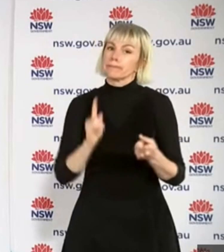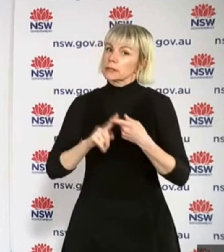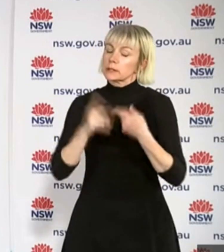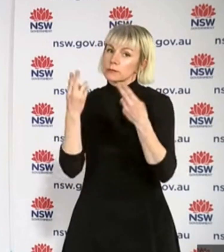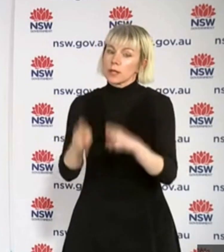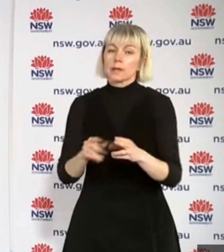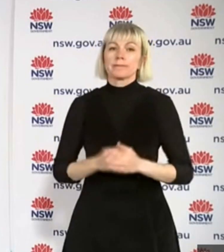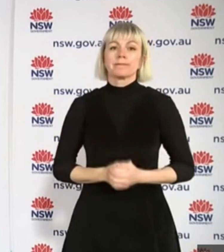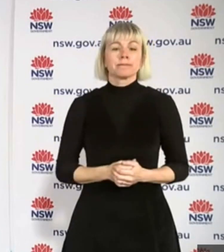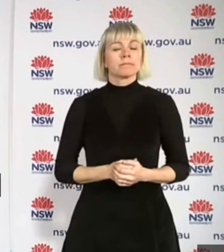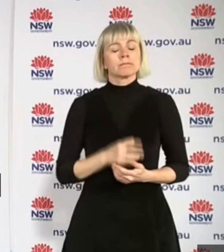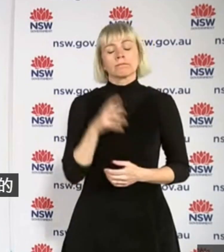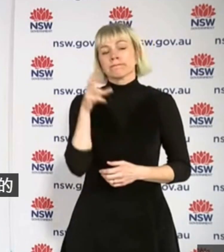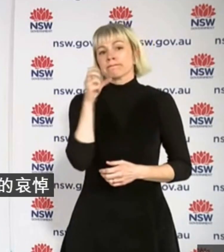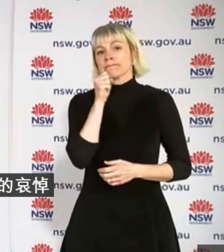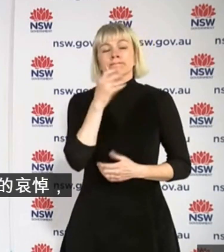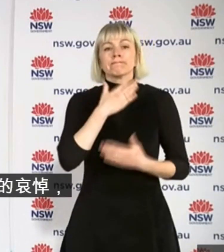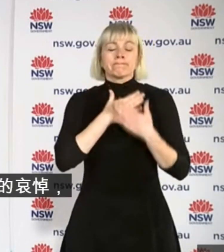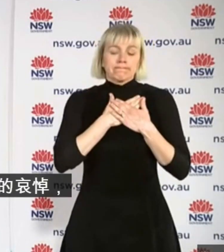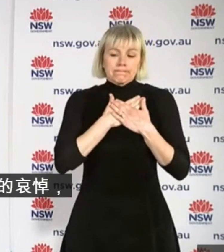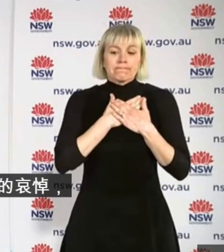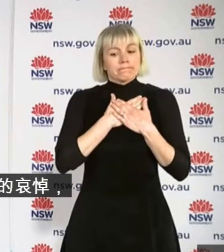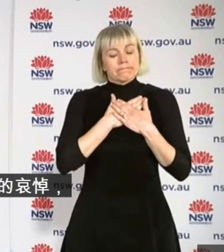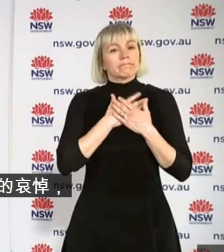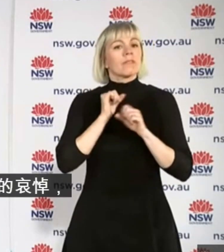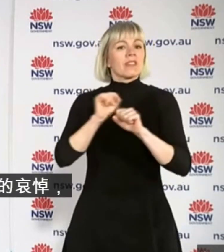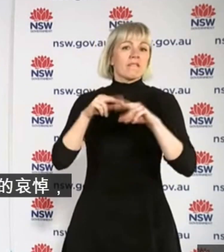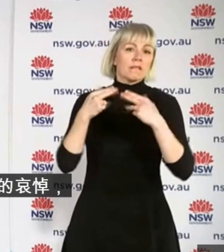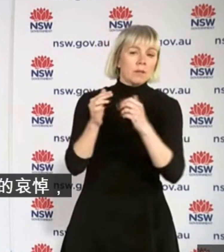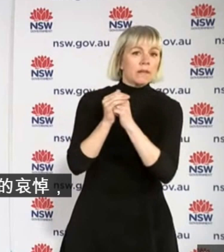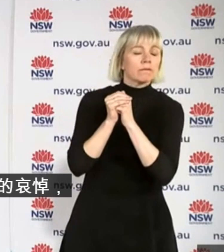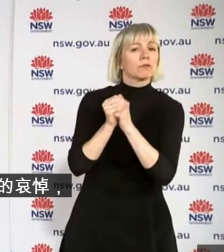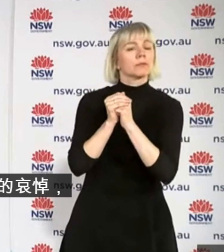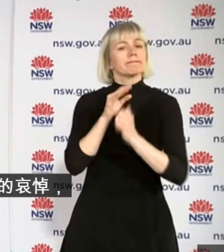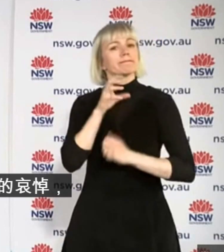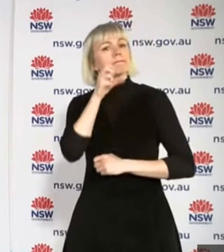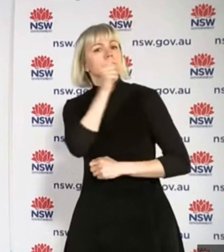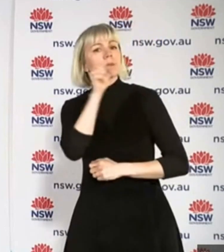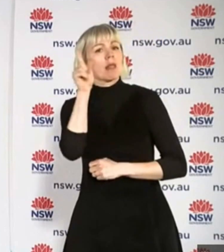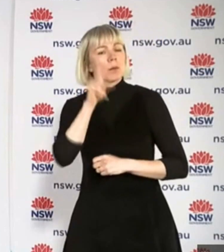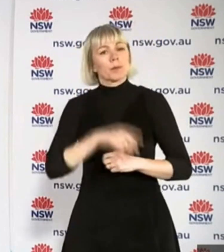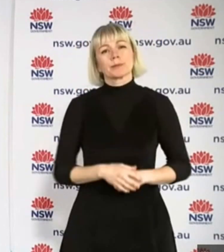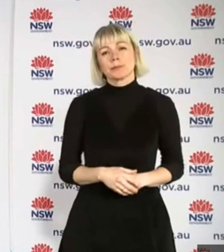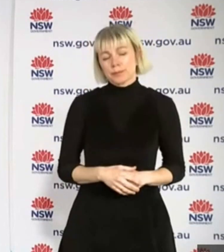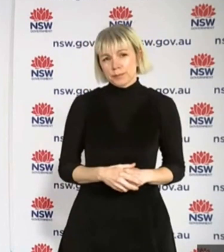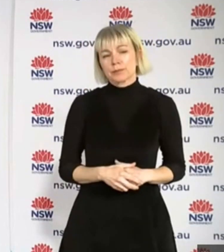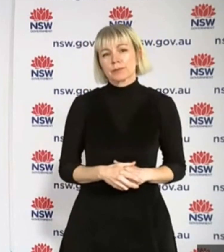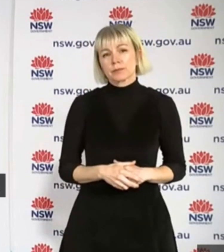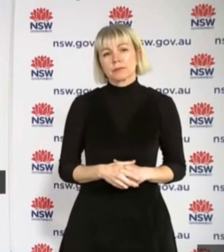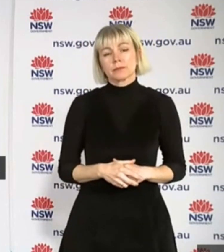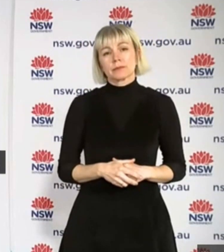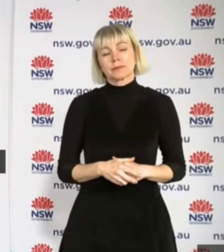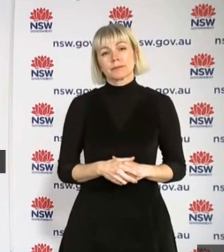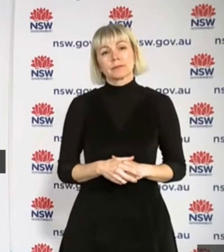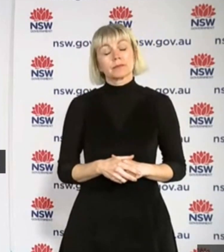sincere condolences to those who have lost their loved ones to COVID. On a positive note, it is so pleasing